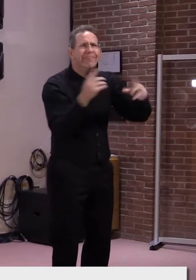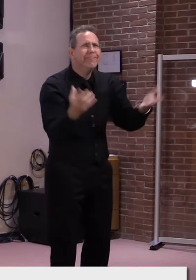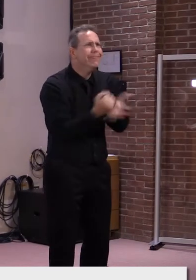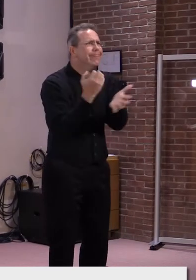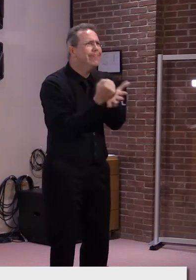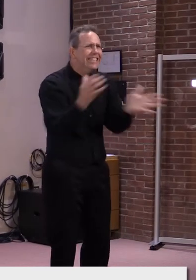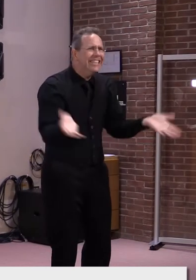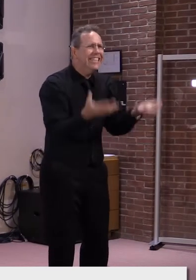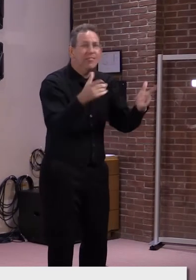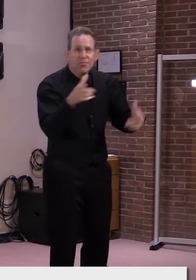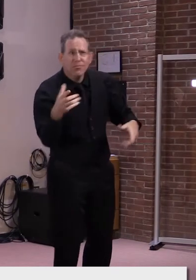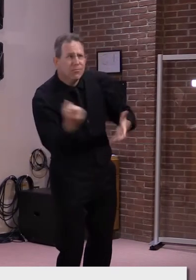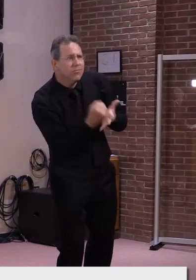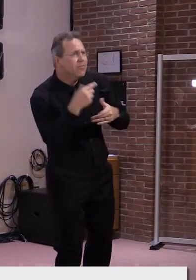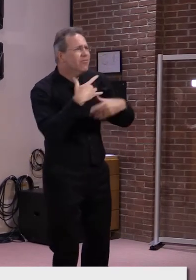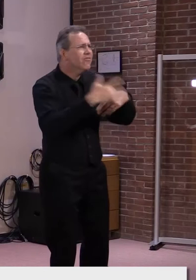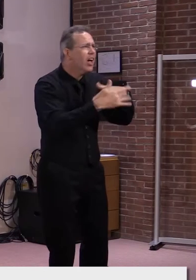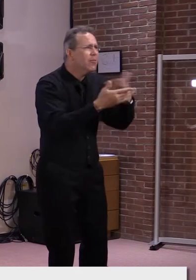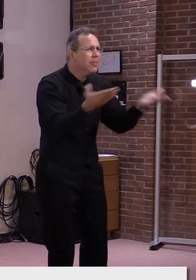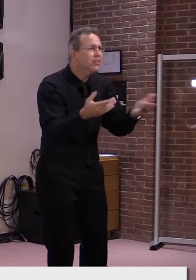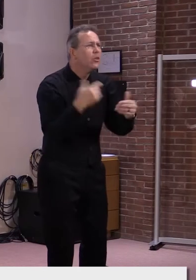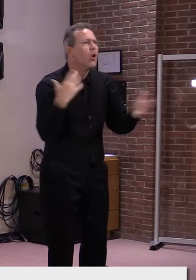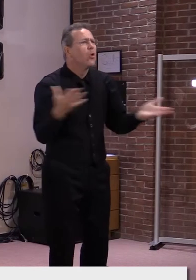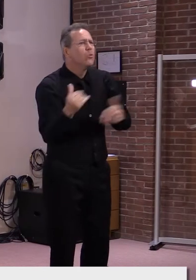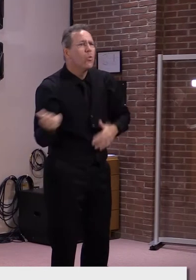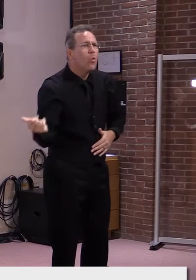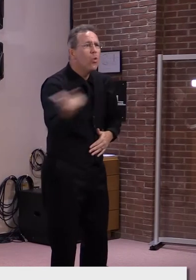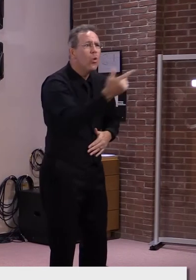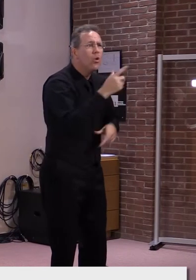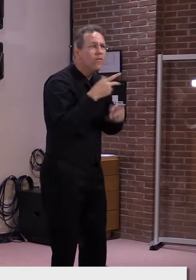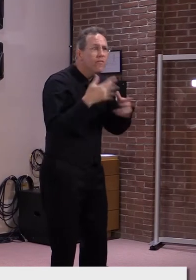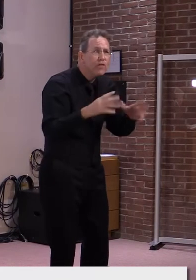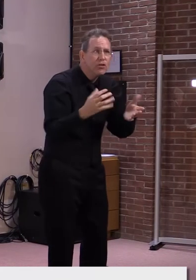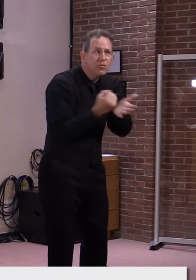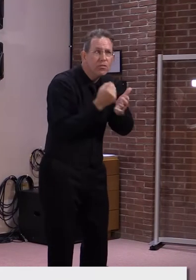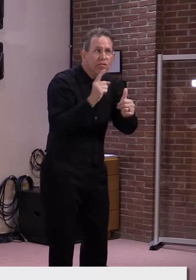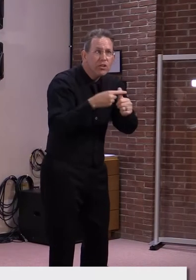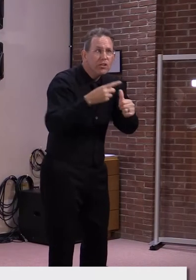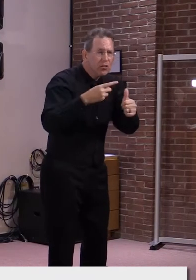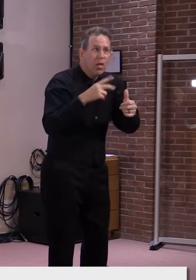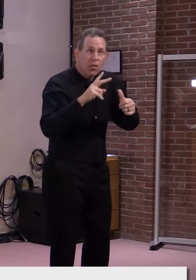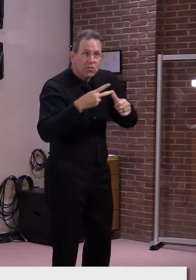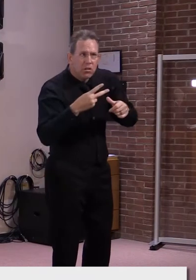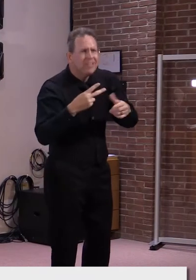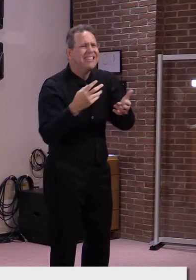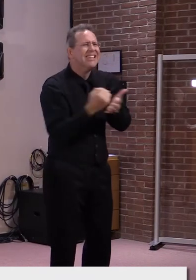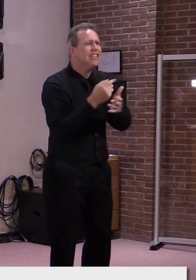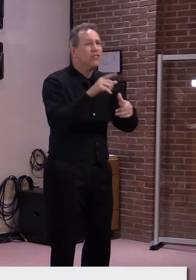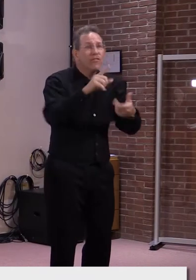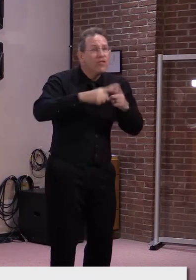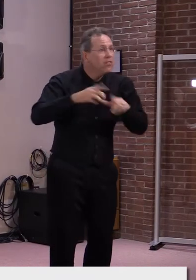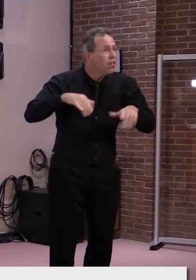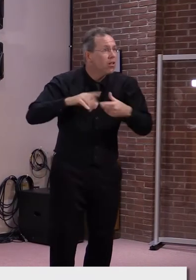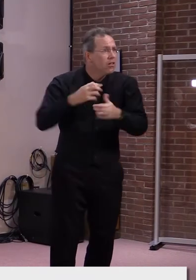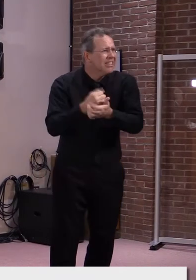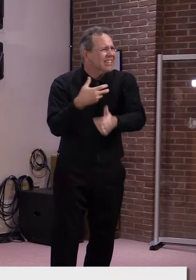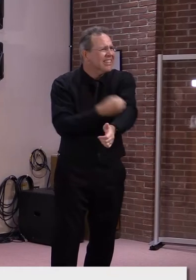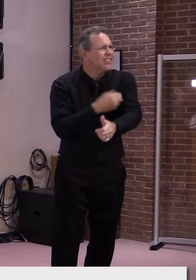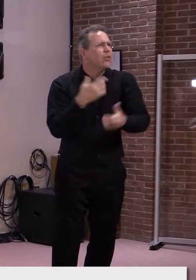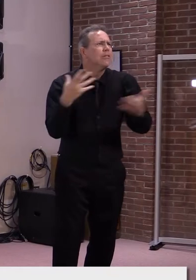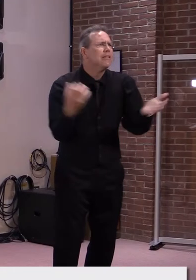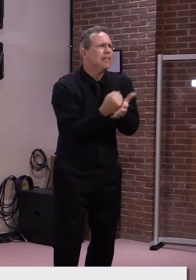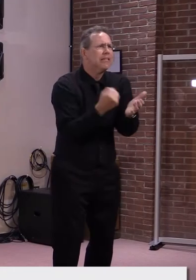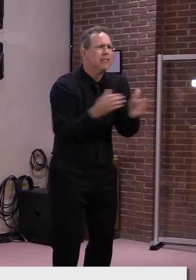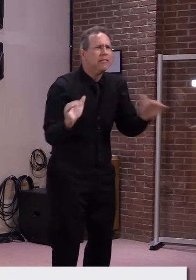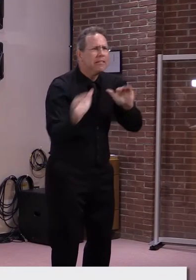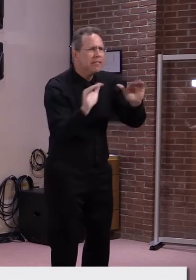I urge all eligible Vermonters to take advantage of the many opportunities to get your shot, and thank you all